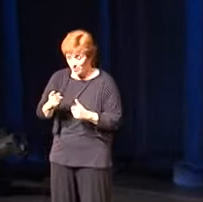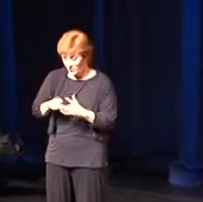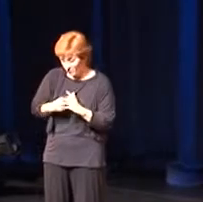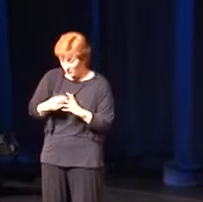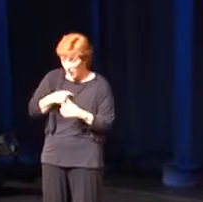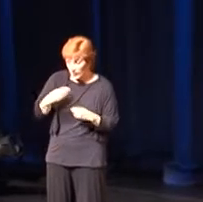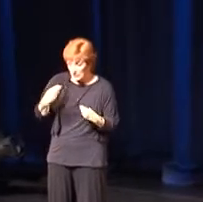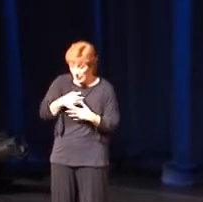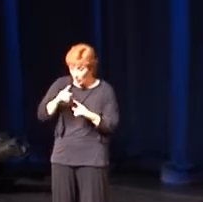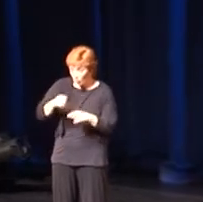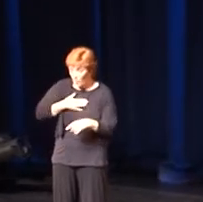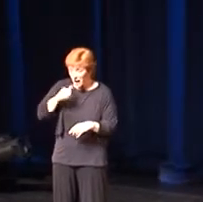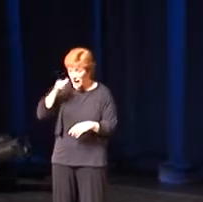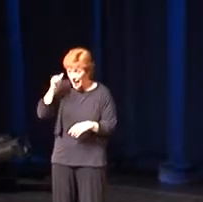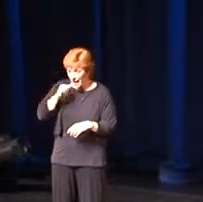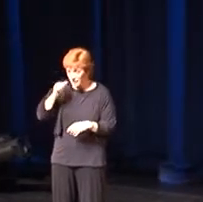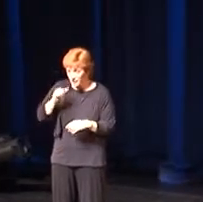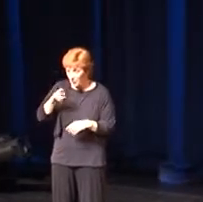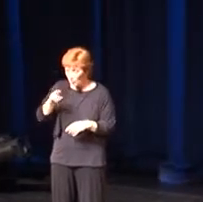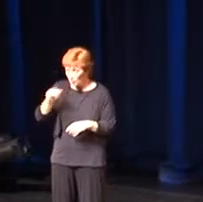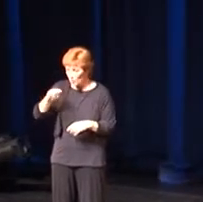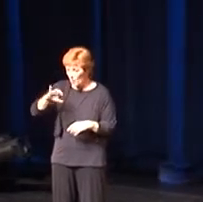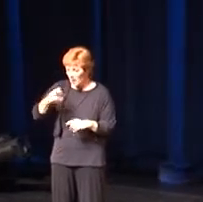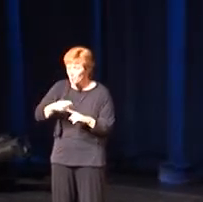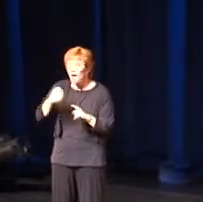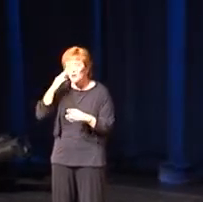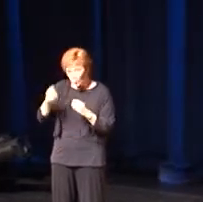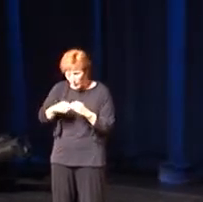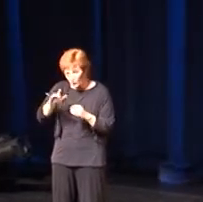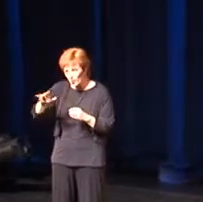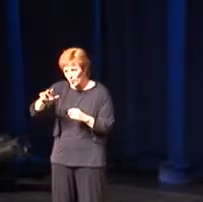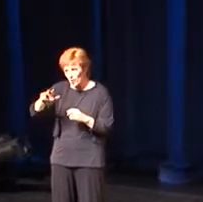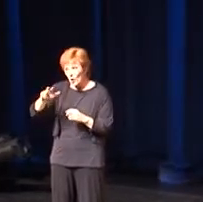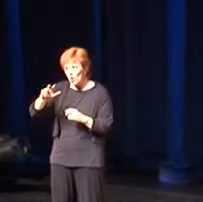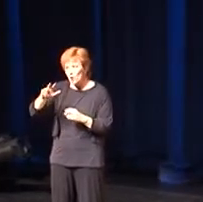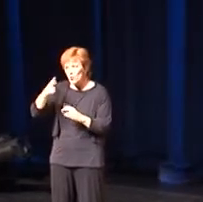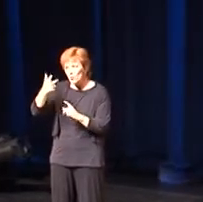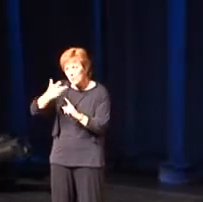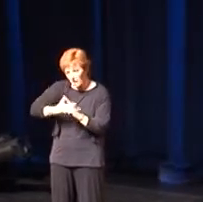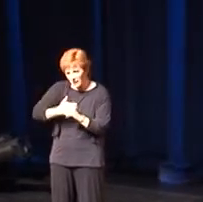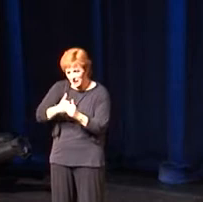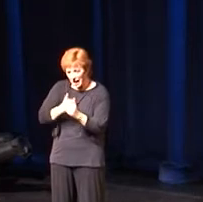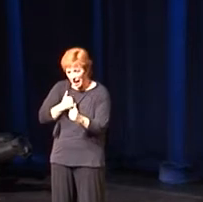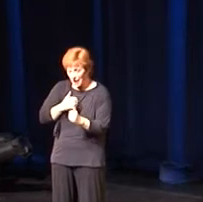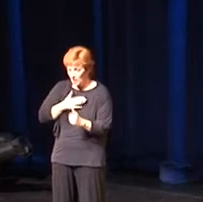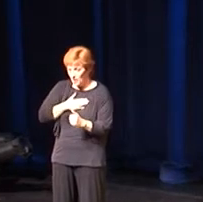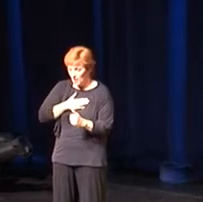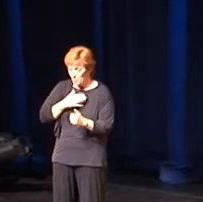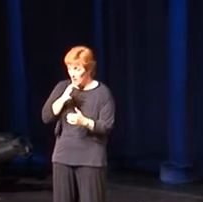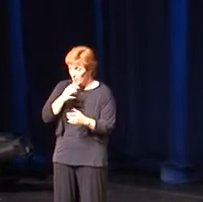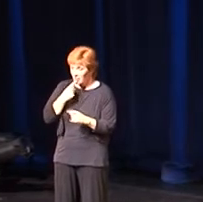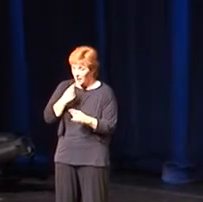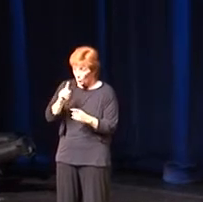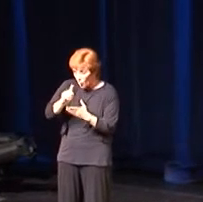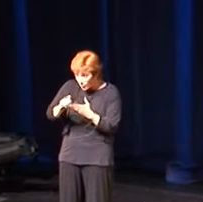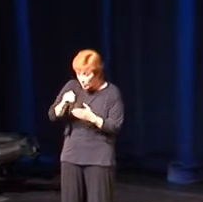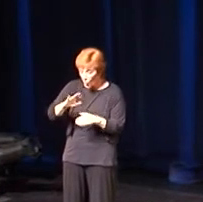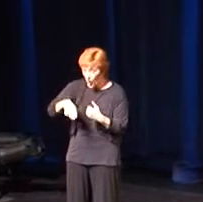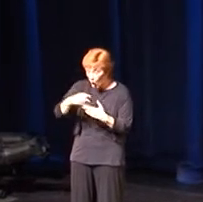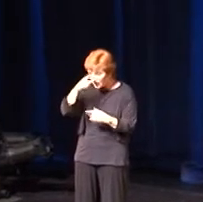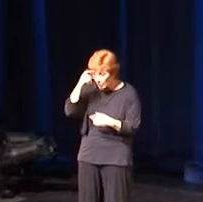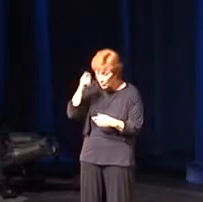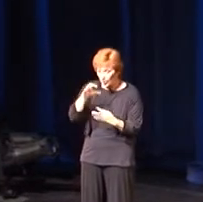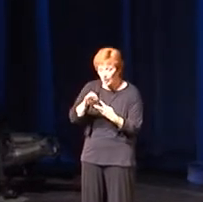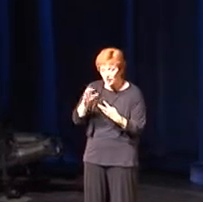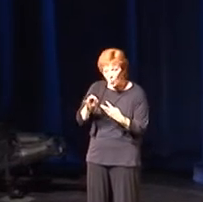aunt's ranch, but I knew about the trip 3 months ahead of time, and mother said, 1 week or all summer. It was a choice.